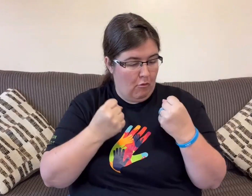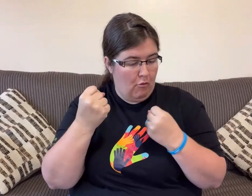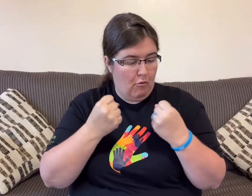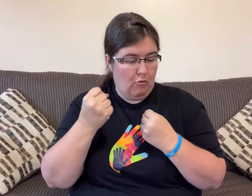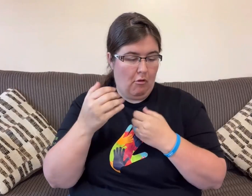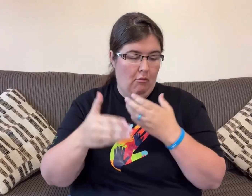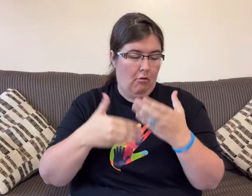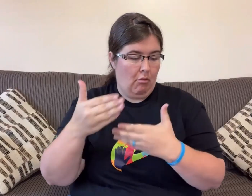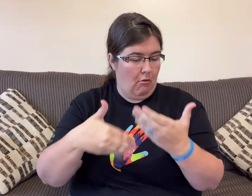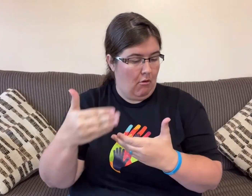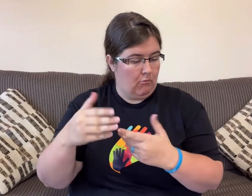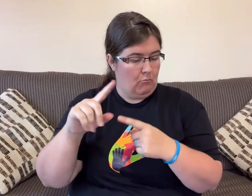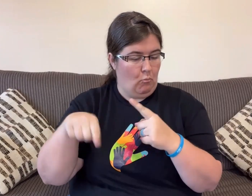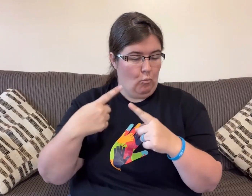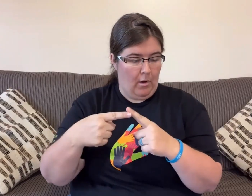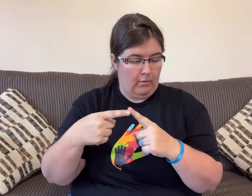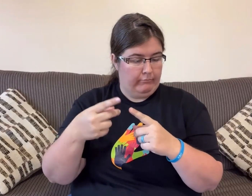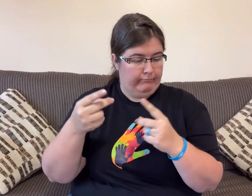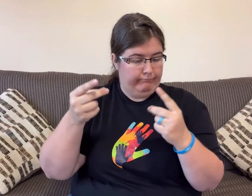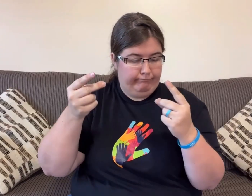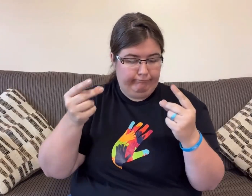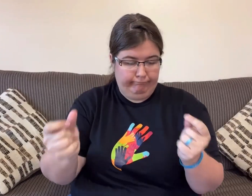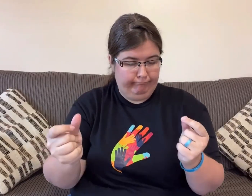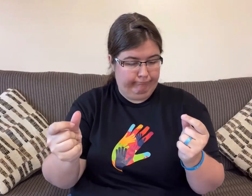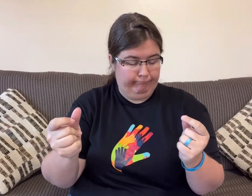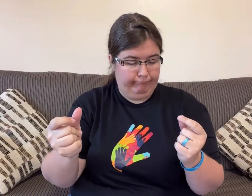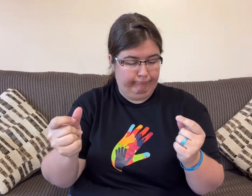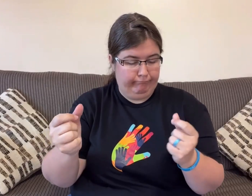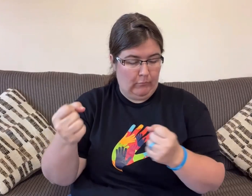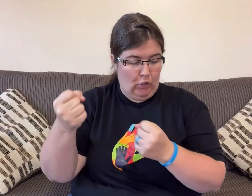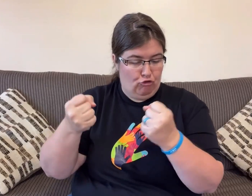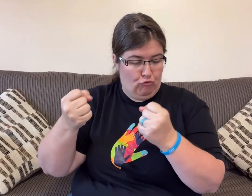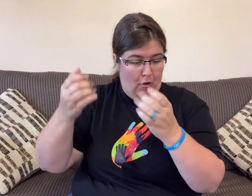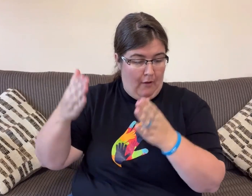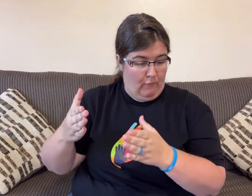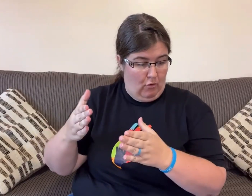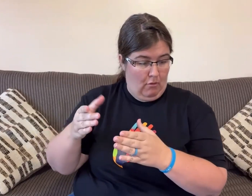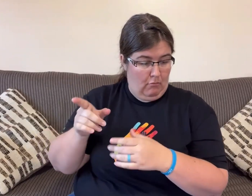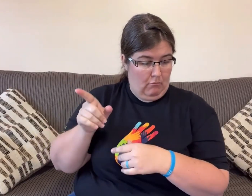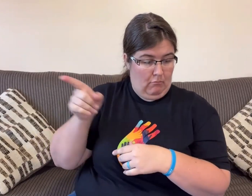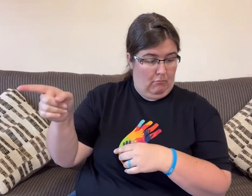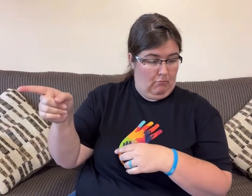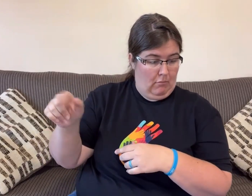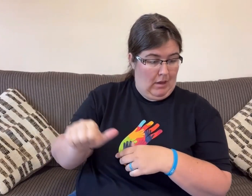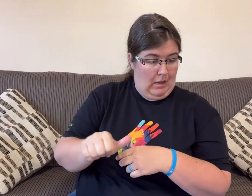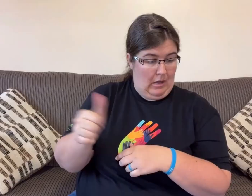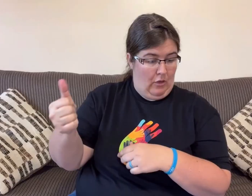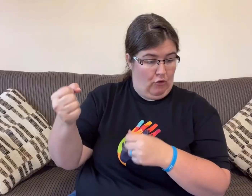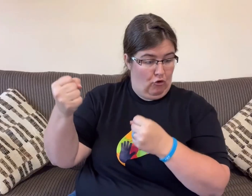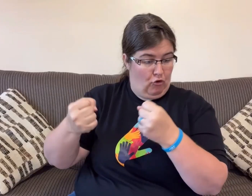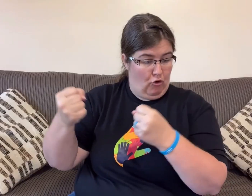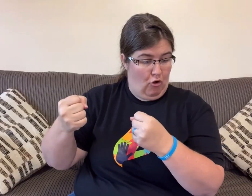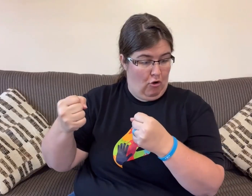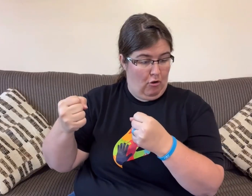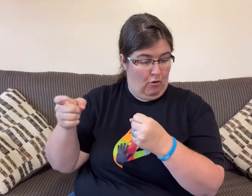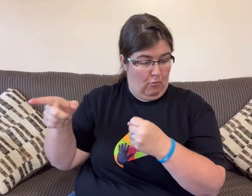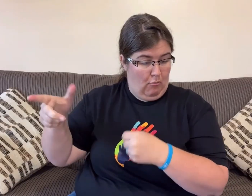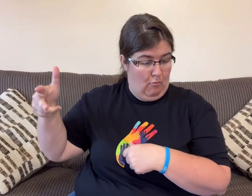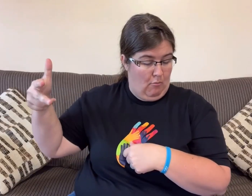driving along when suddenly a driver in another car